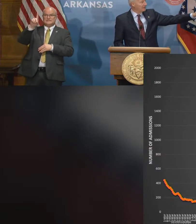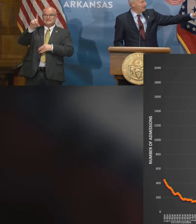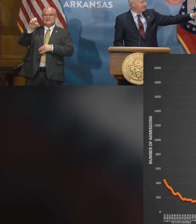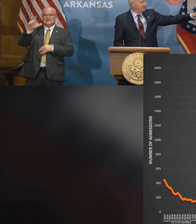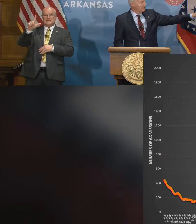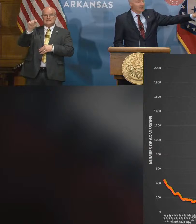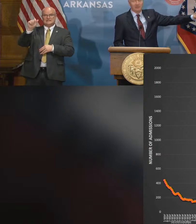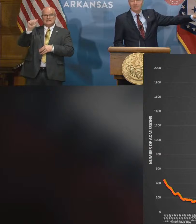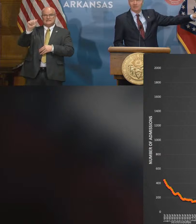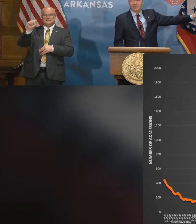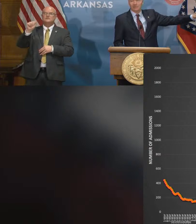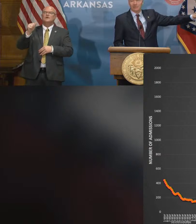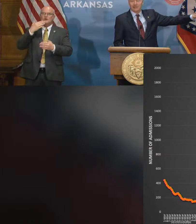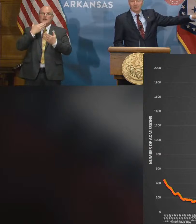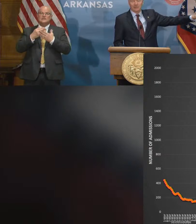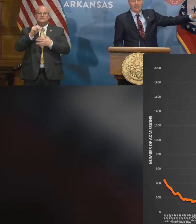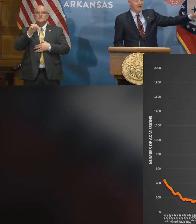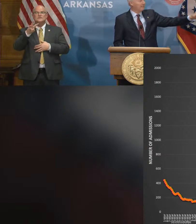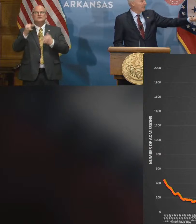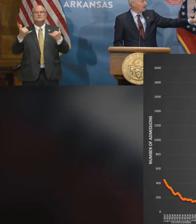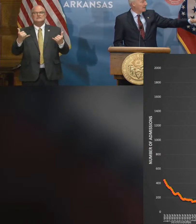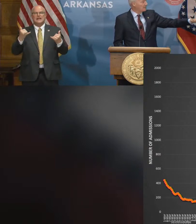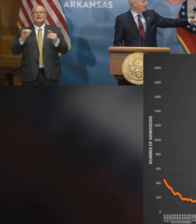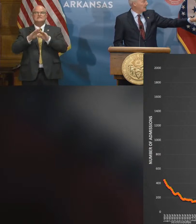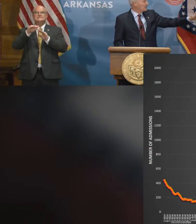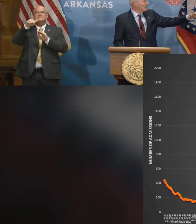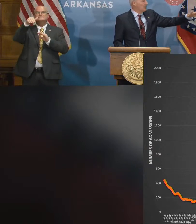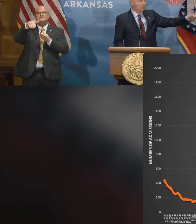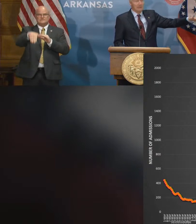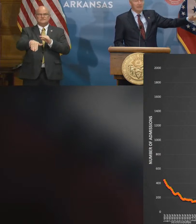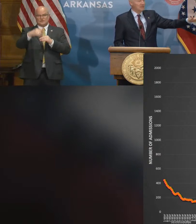is very good news, that trend line for our